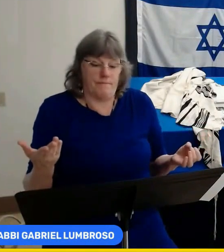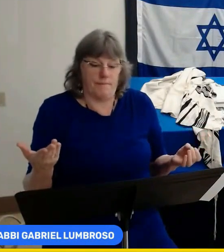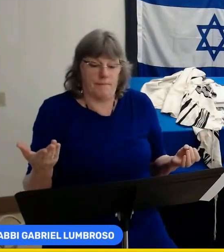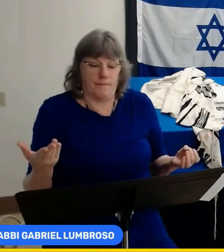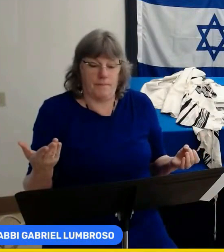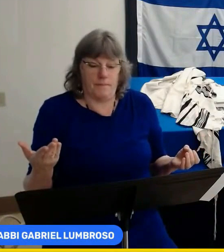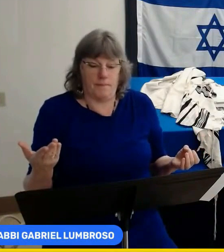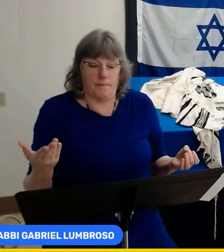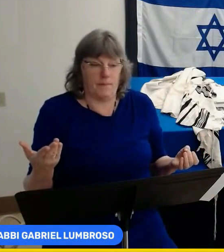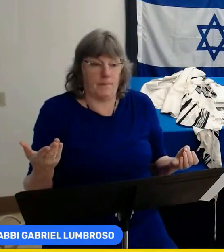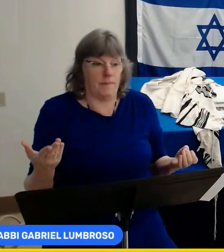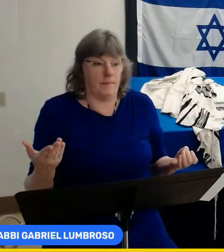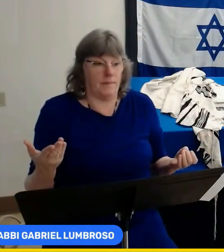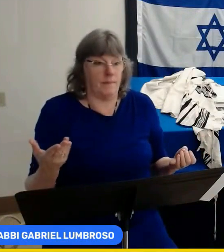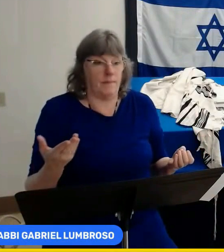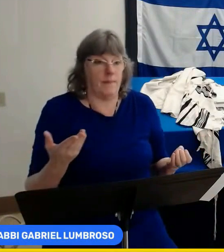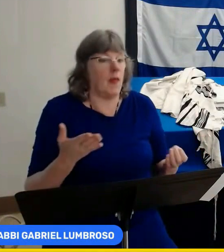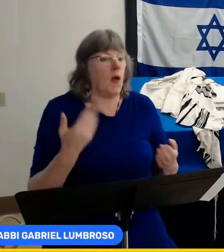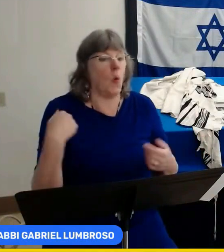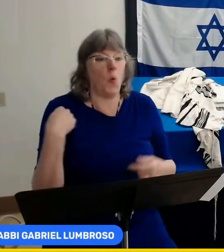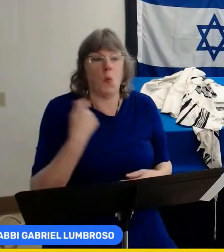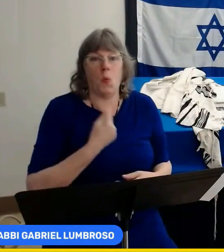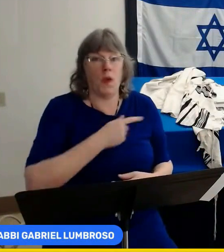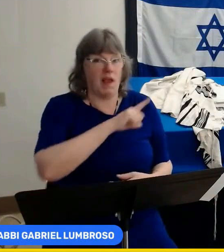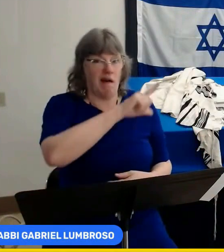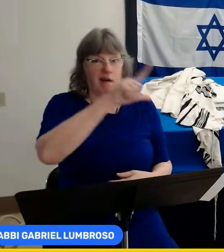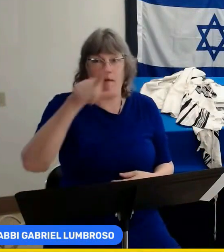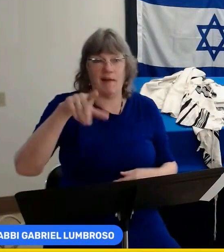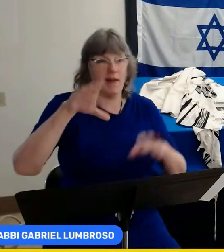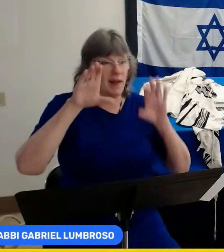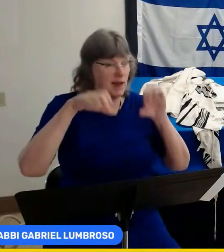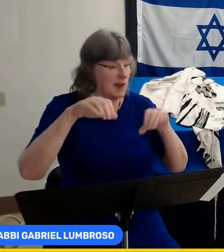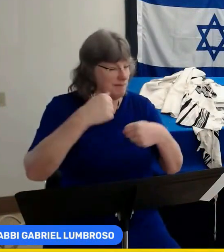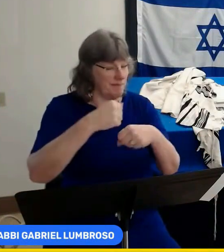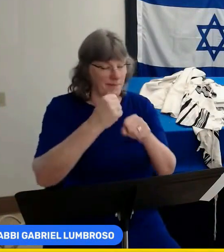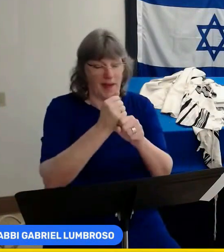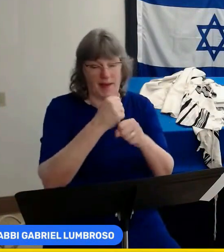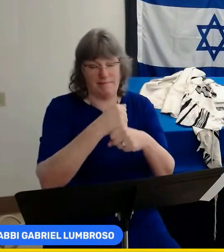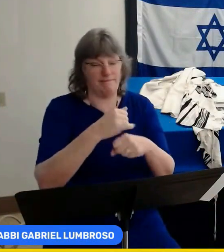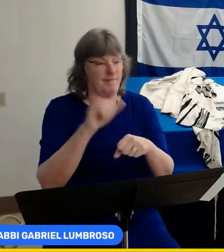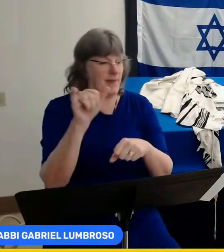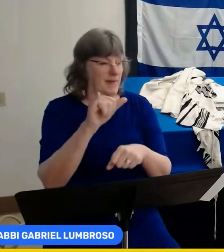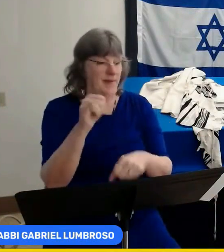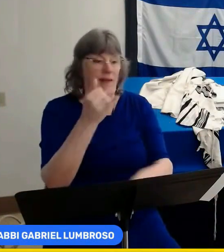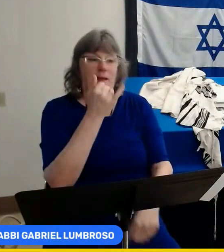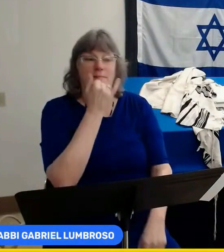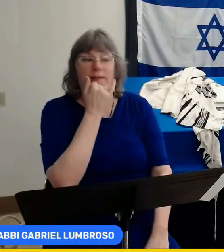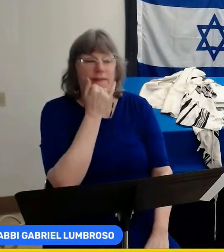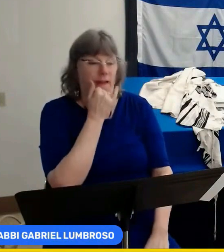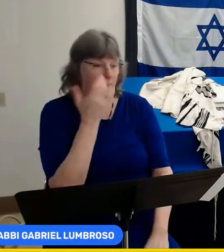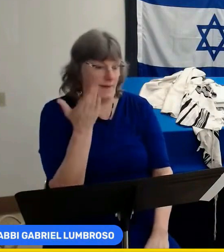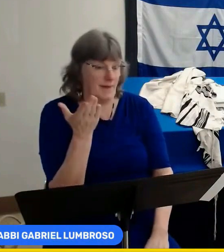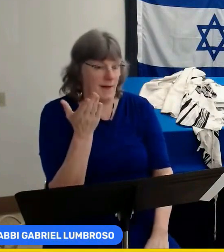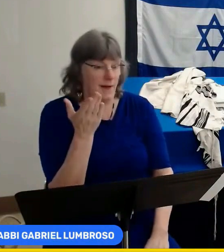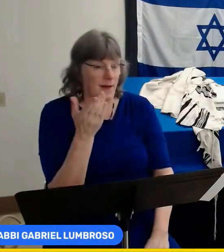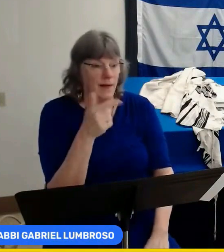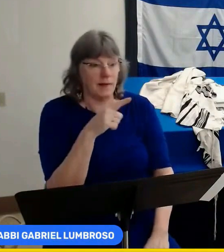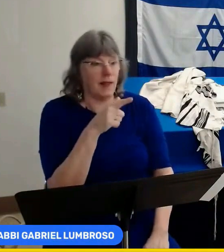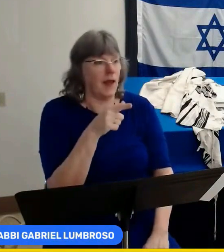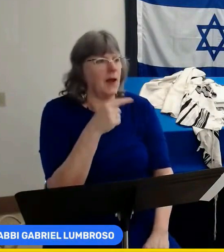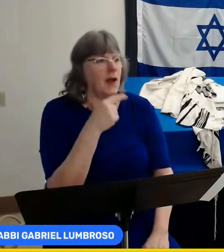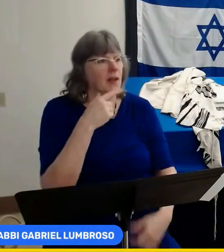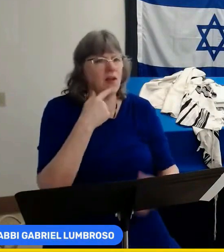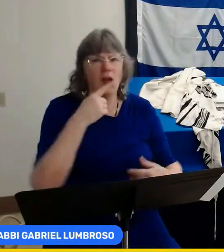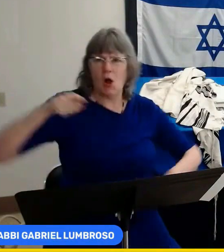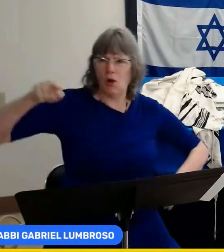What any of us would have done at that time. I don't like when people, they go and they say, oh,